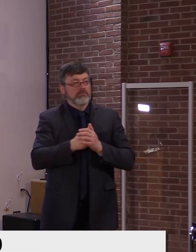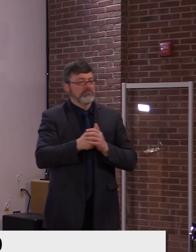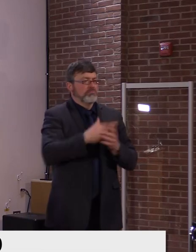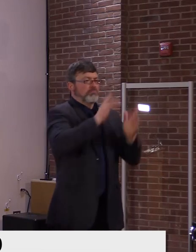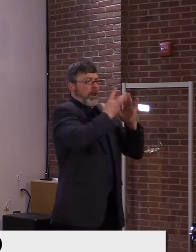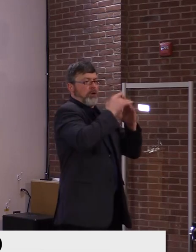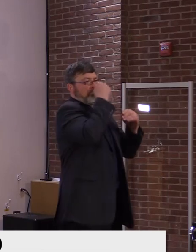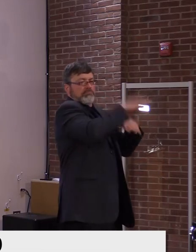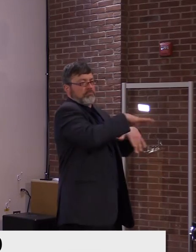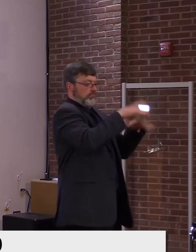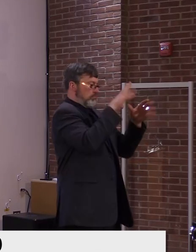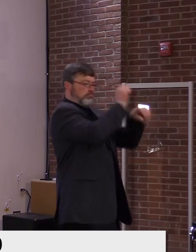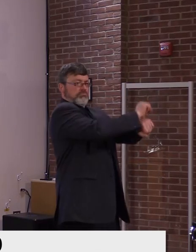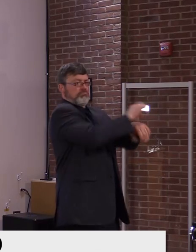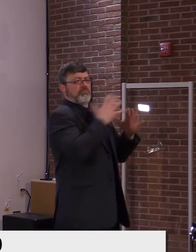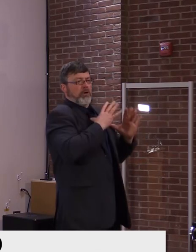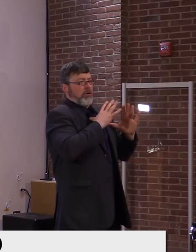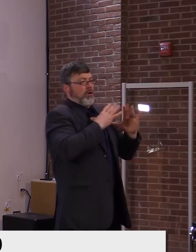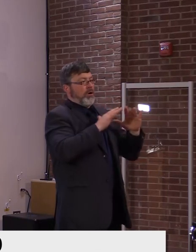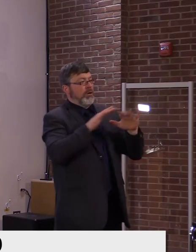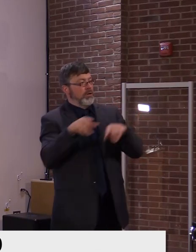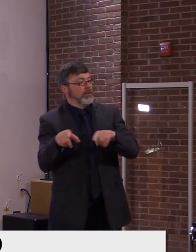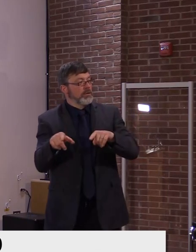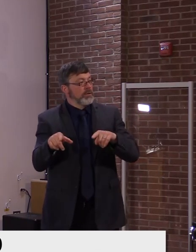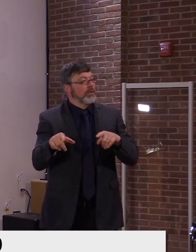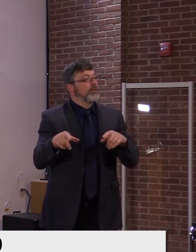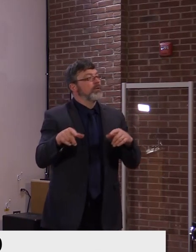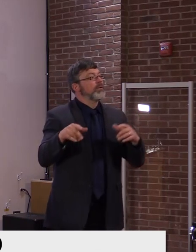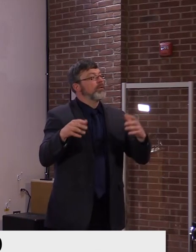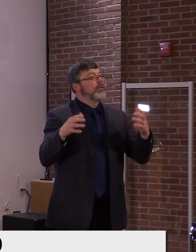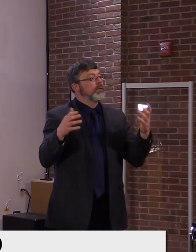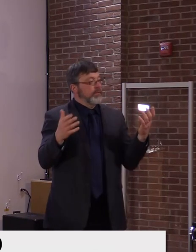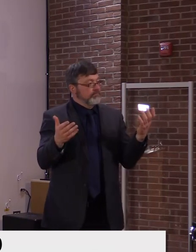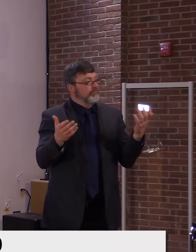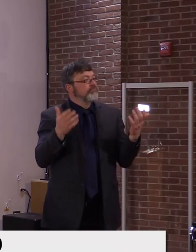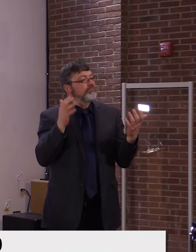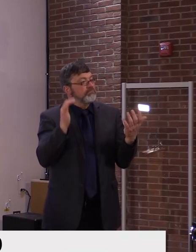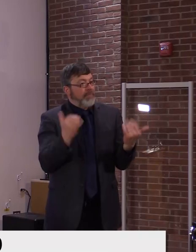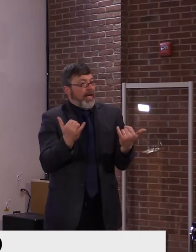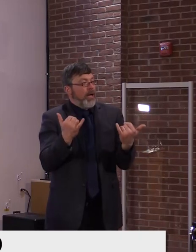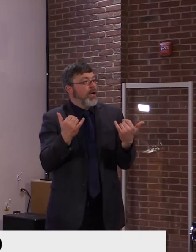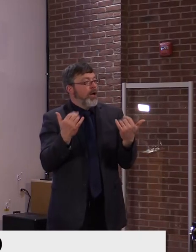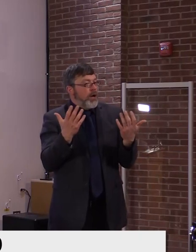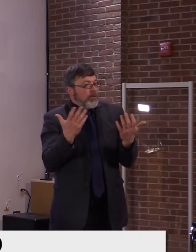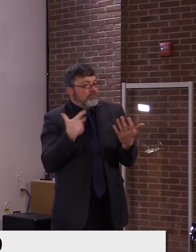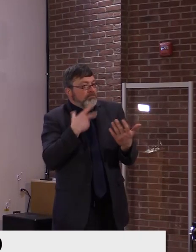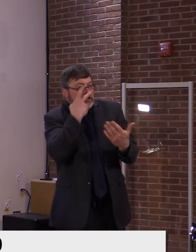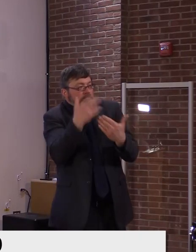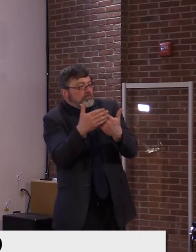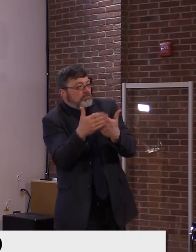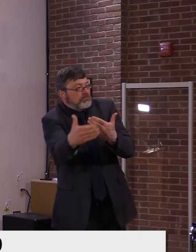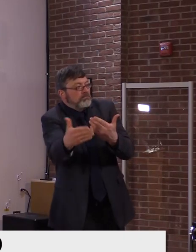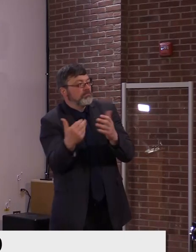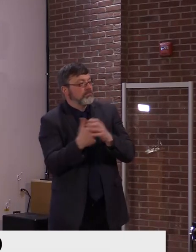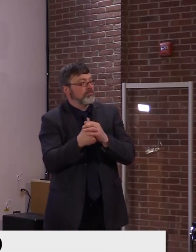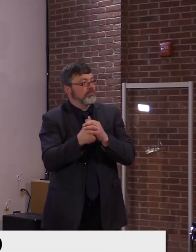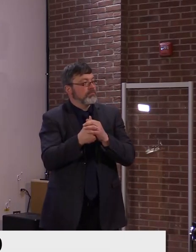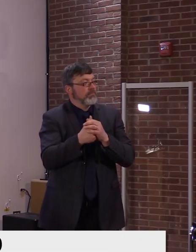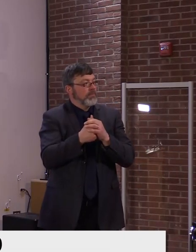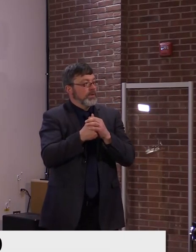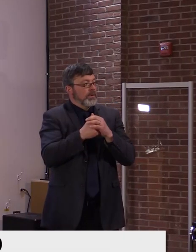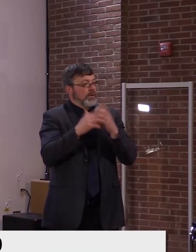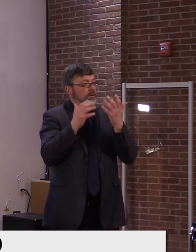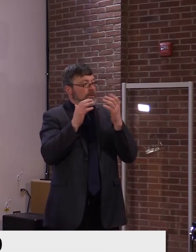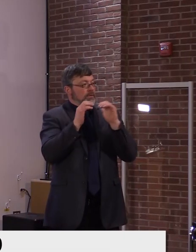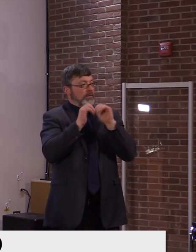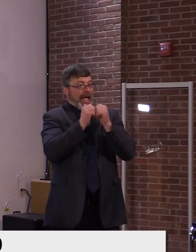see how, the next couple of days sugar off here just to see how we put the program together in